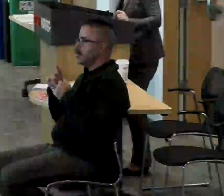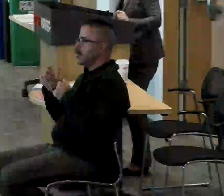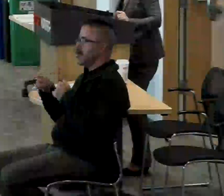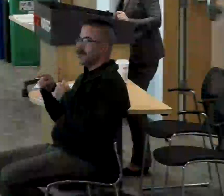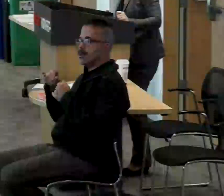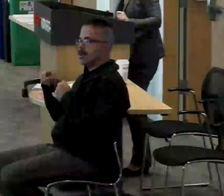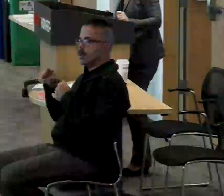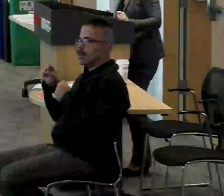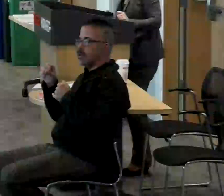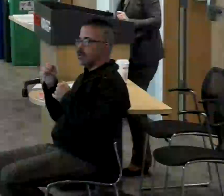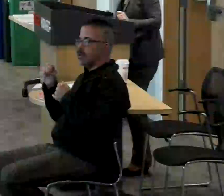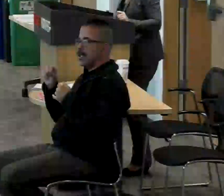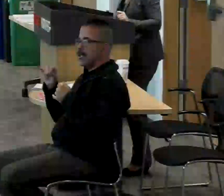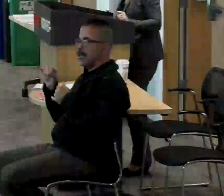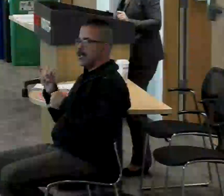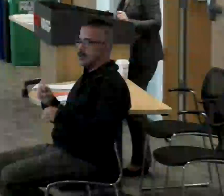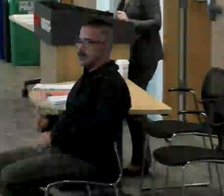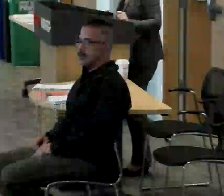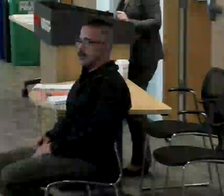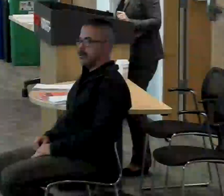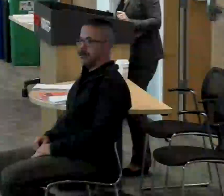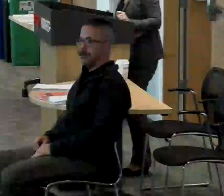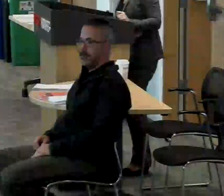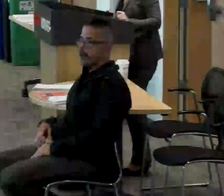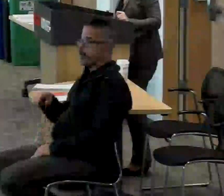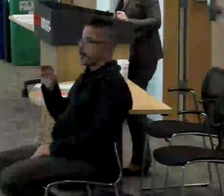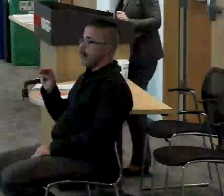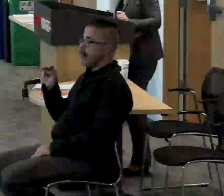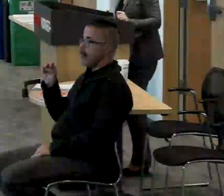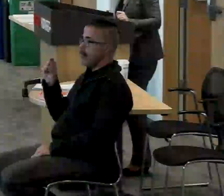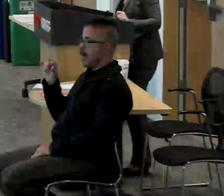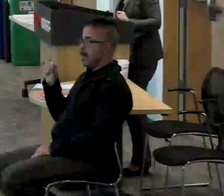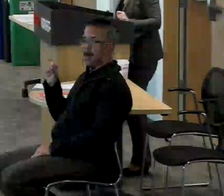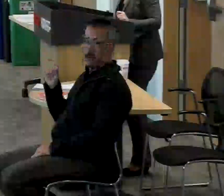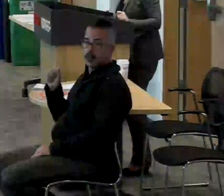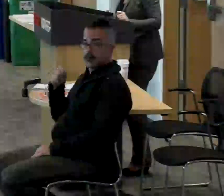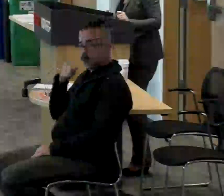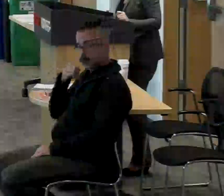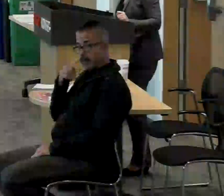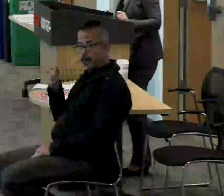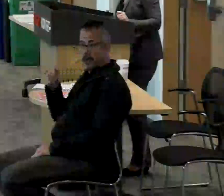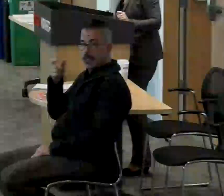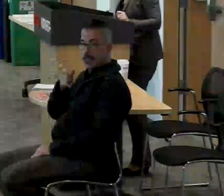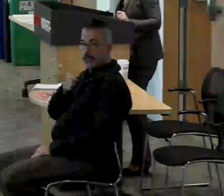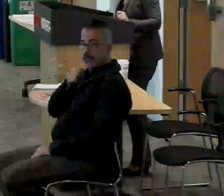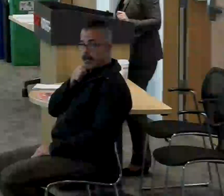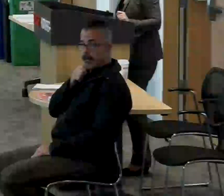Jesse. And maybe Melissa, would you be able to possibly hand her the microphone right there?